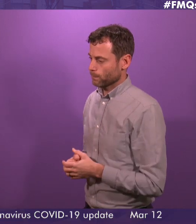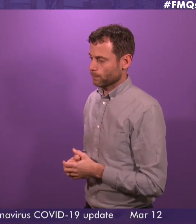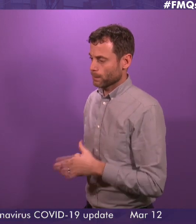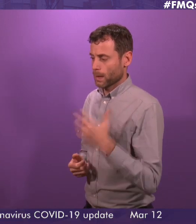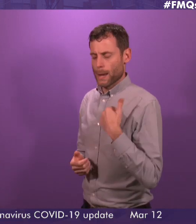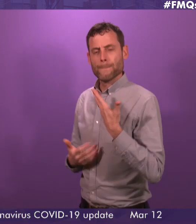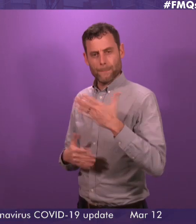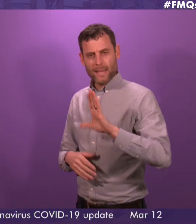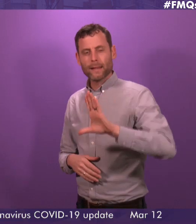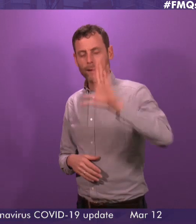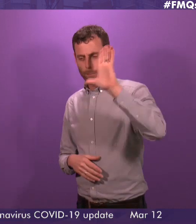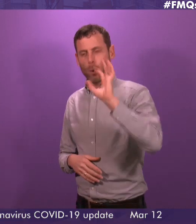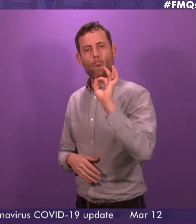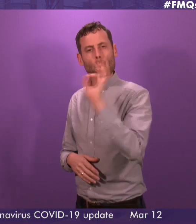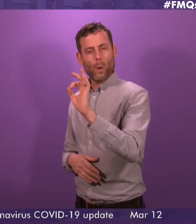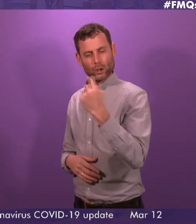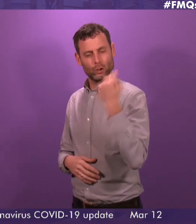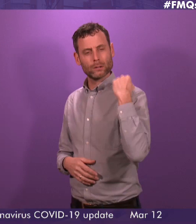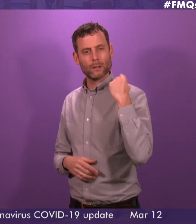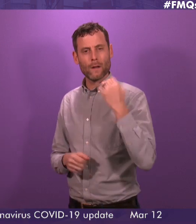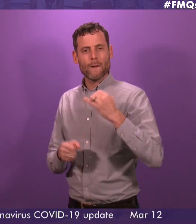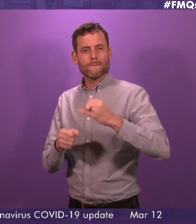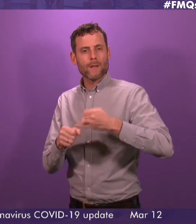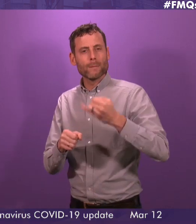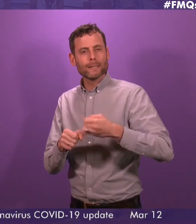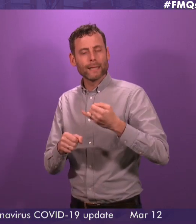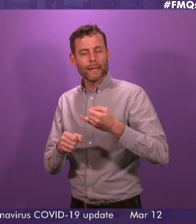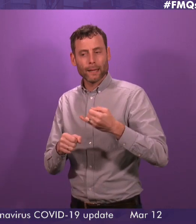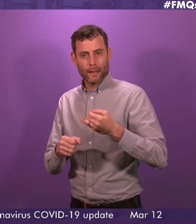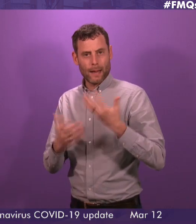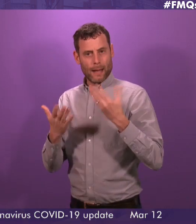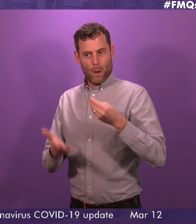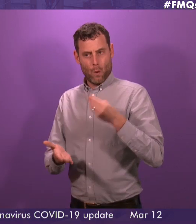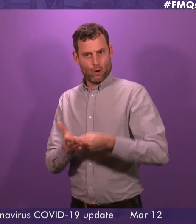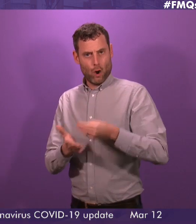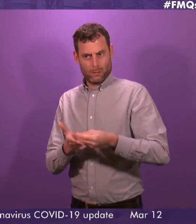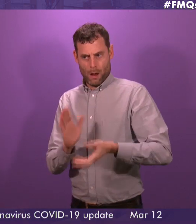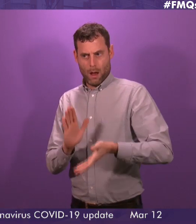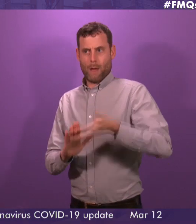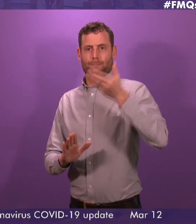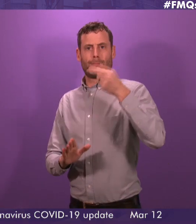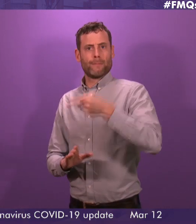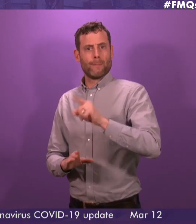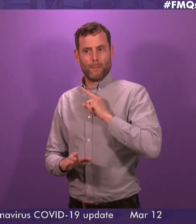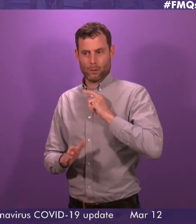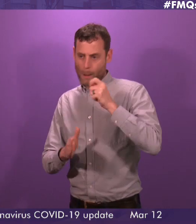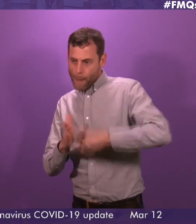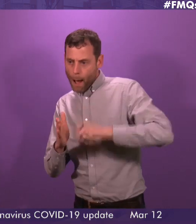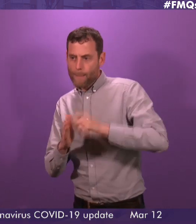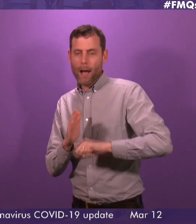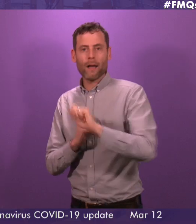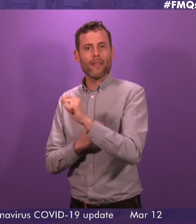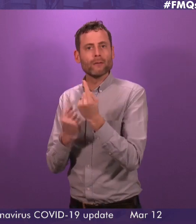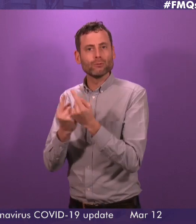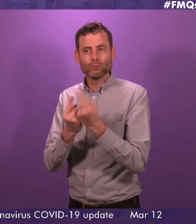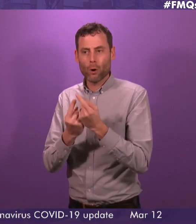on the question of pharmacy, the escalating cost of pharmacies replenishing their stock on Tuesday, and I was at a